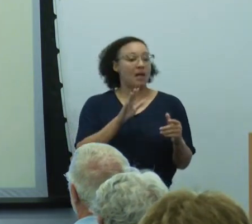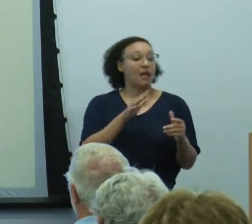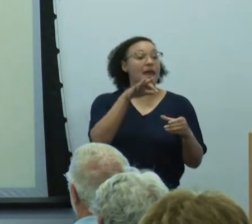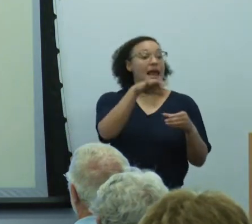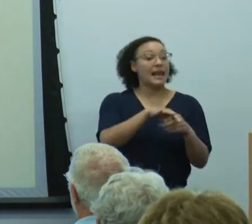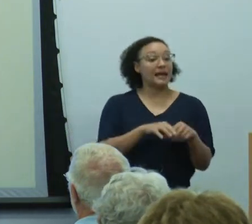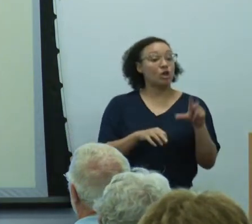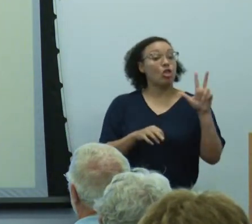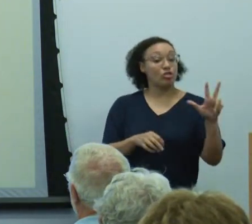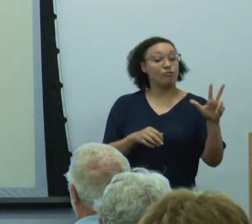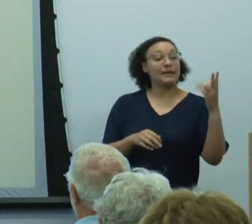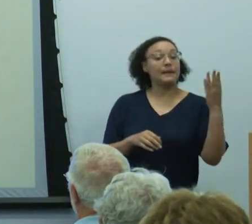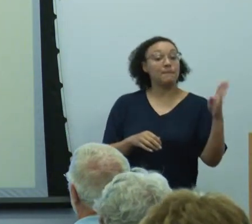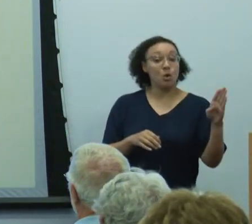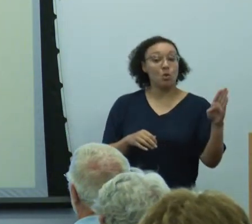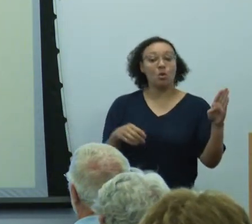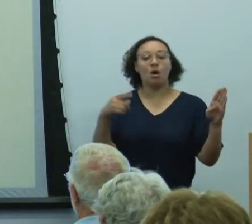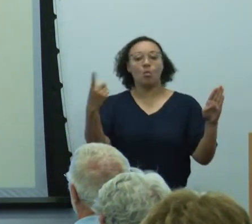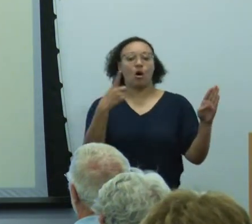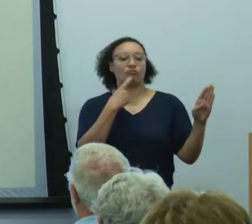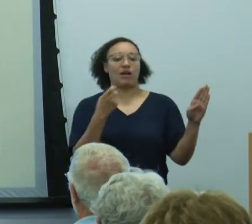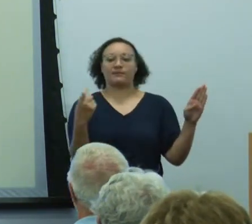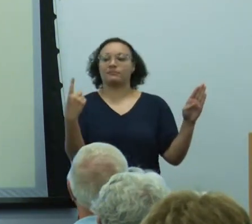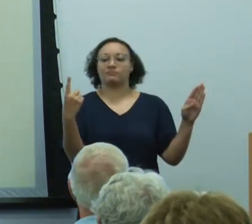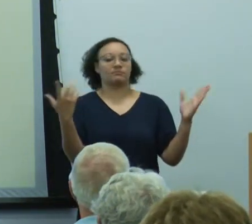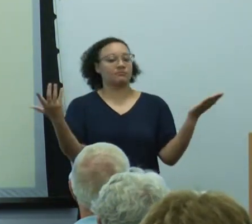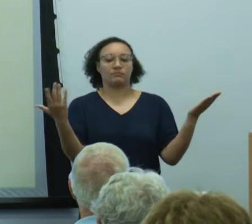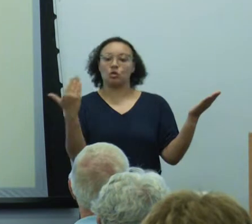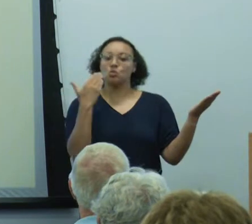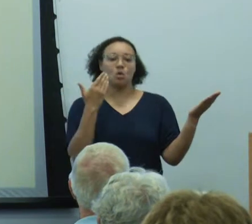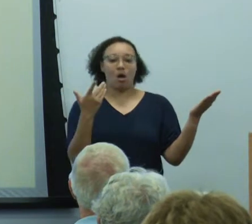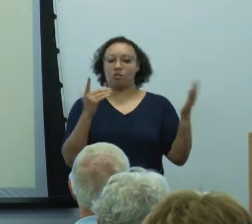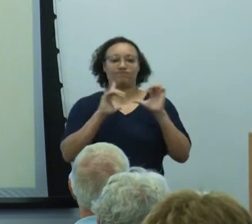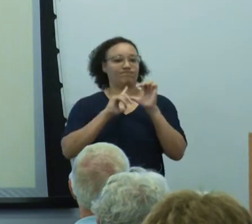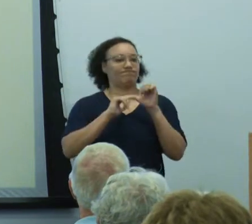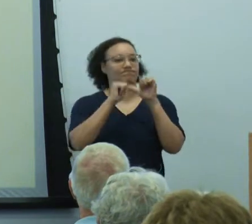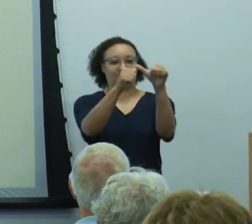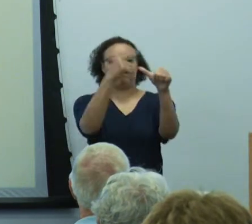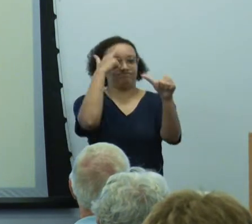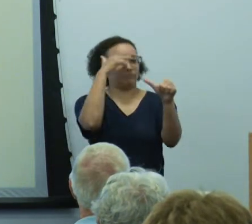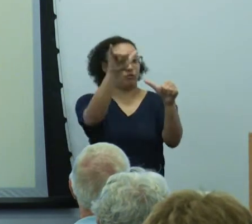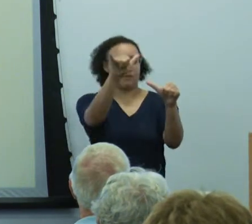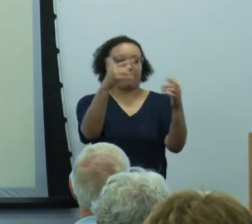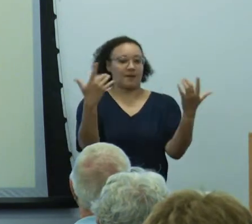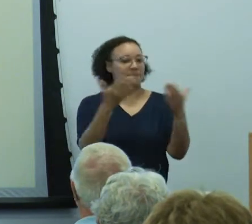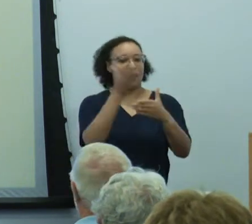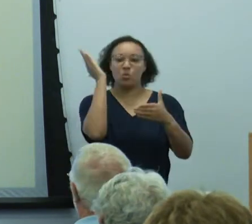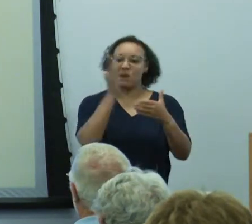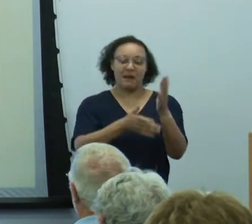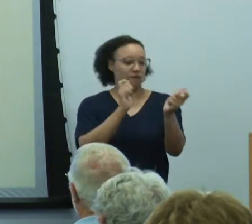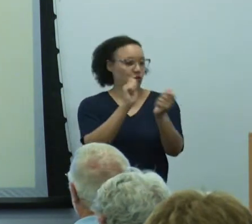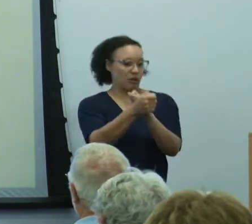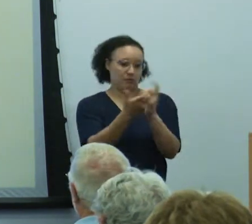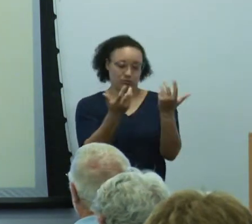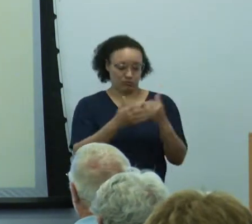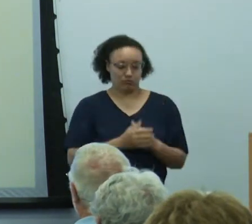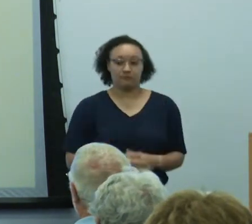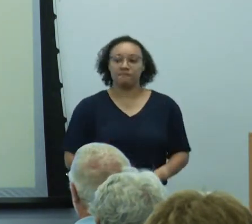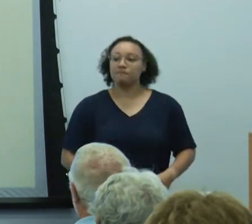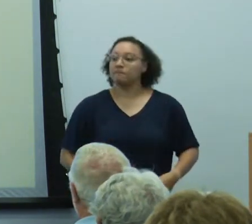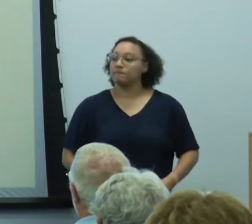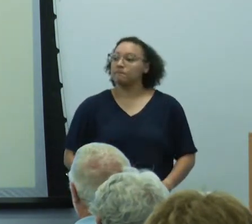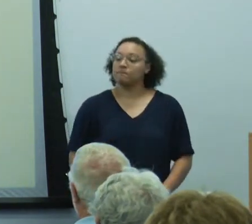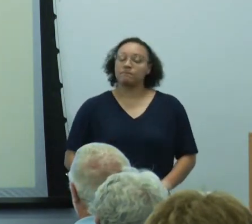elected and 1 red out of those 4 districts. And it will go on forever. I mean, you're never going to get a change. The